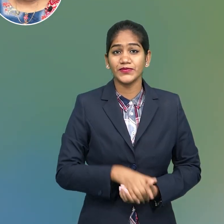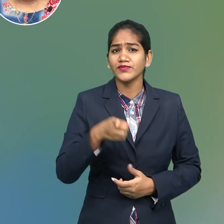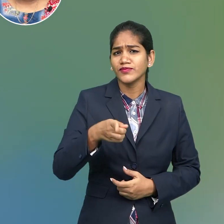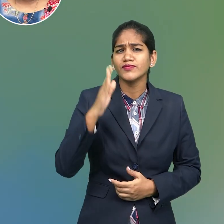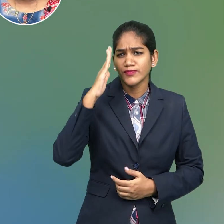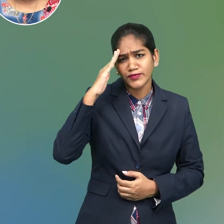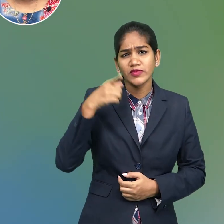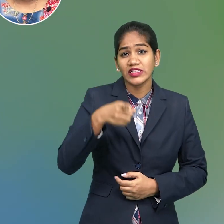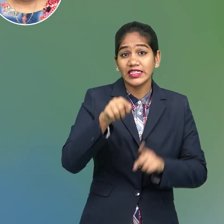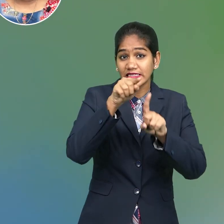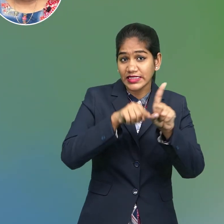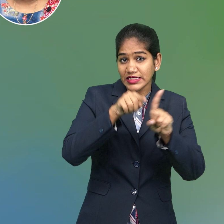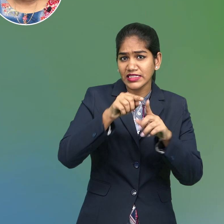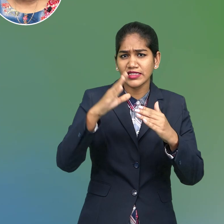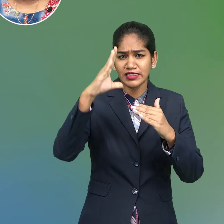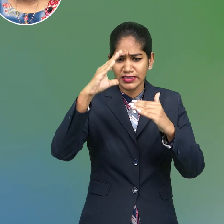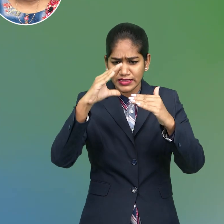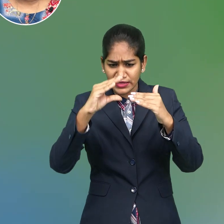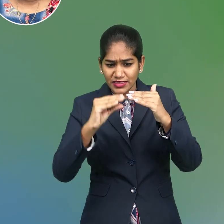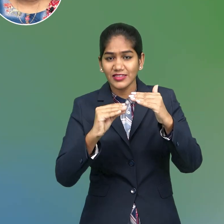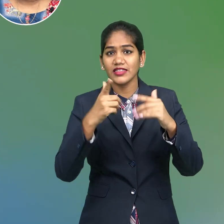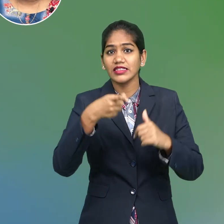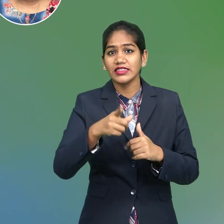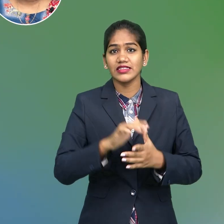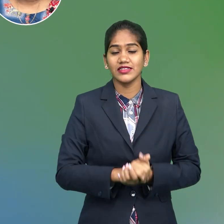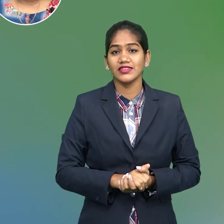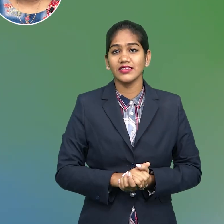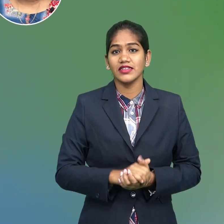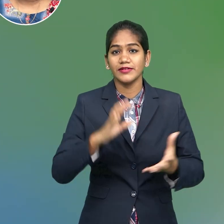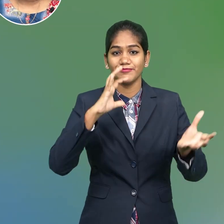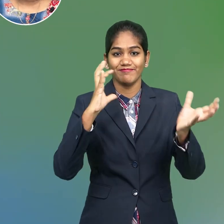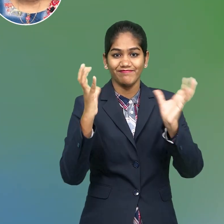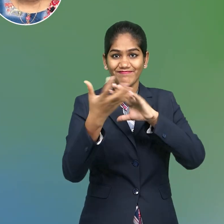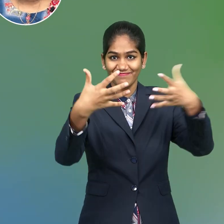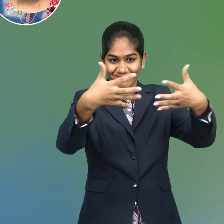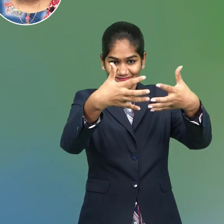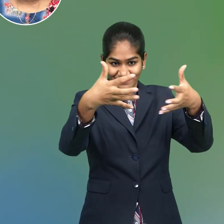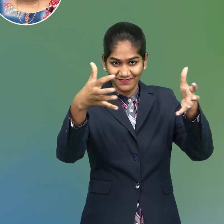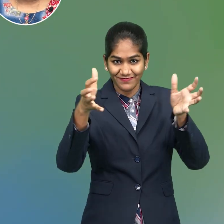You know that temperature decreases as altitude increases.